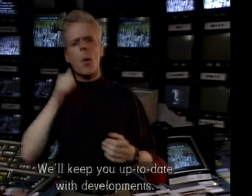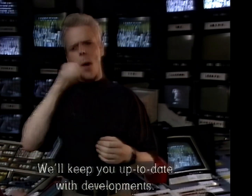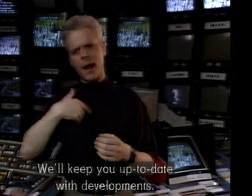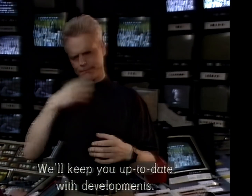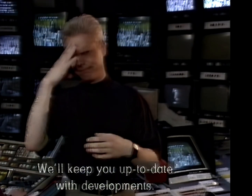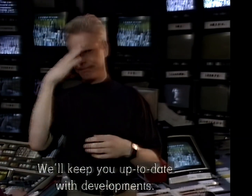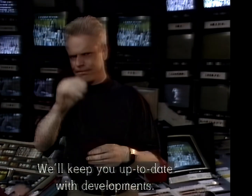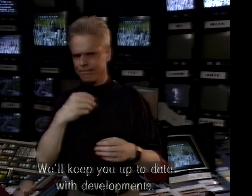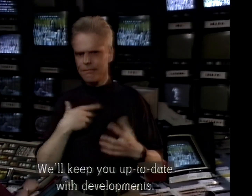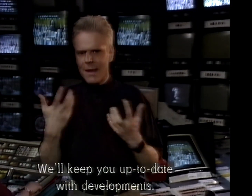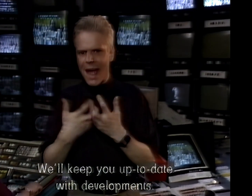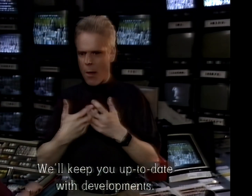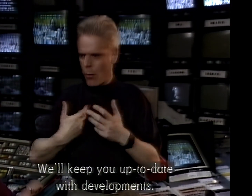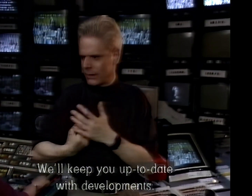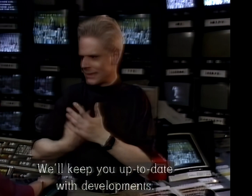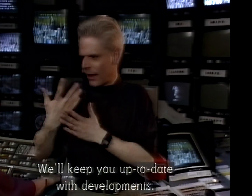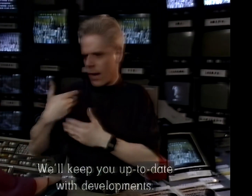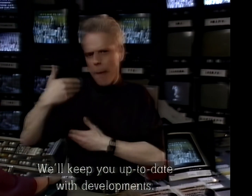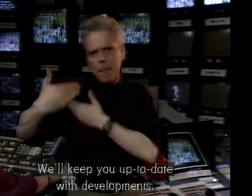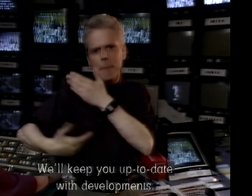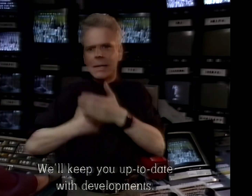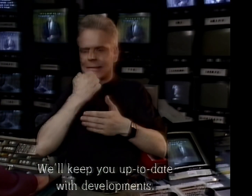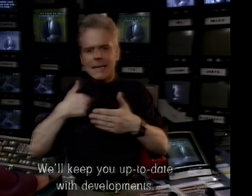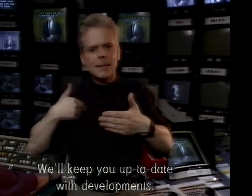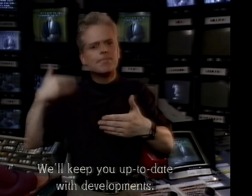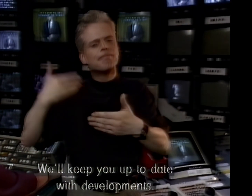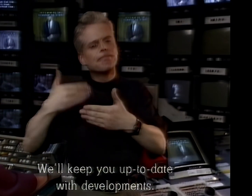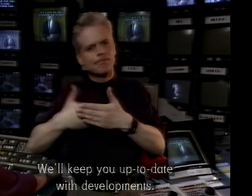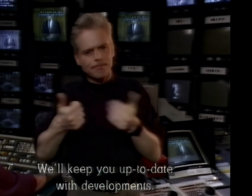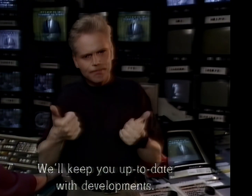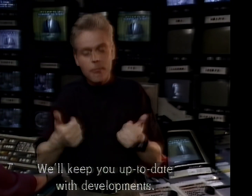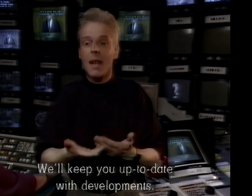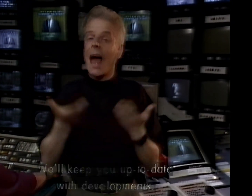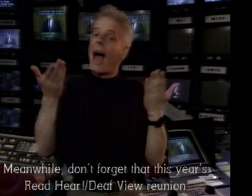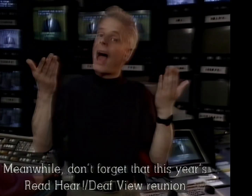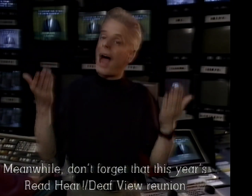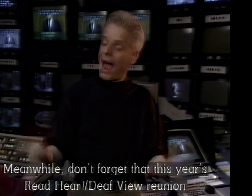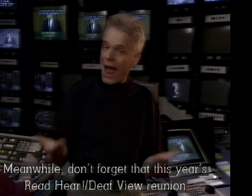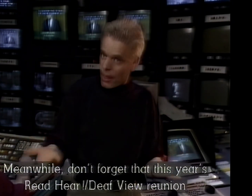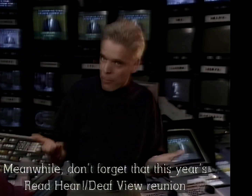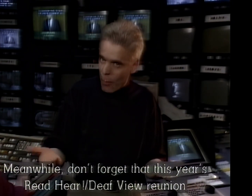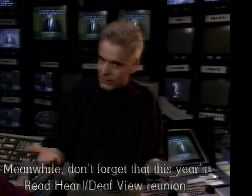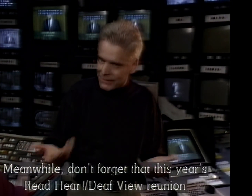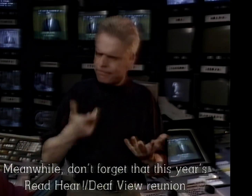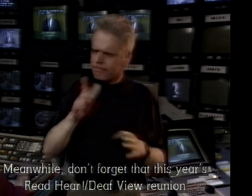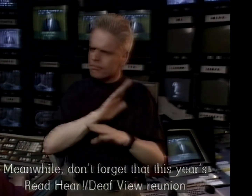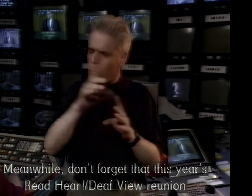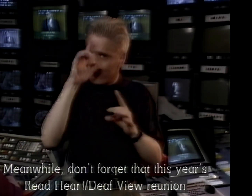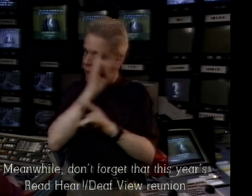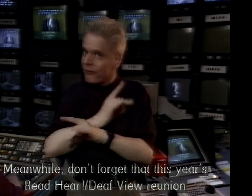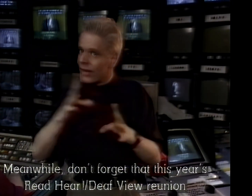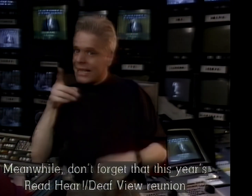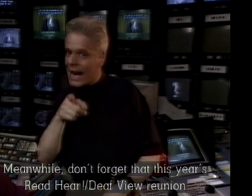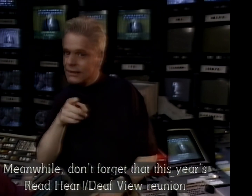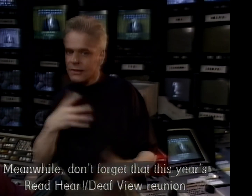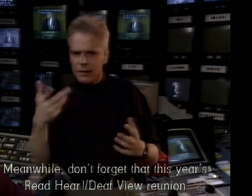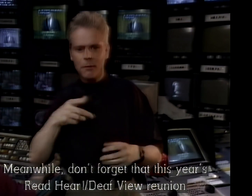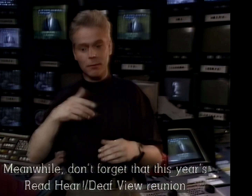So we'll keep you up to date with developments. Meanwhile, don't forget that